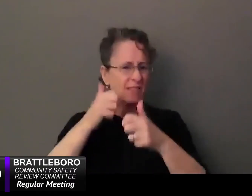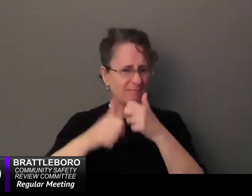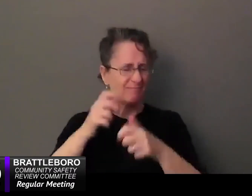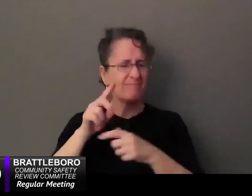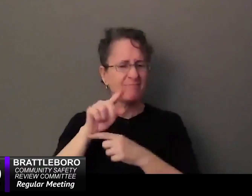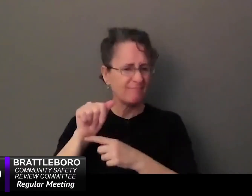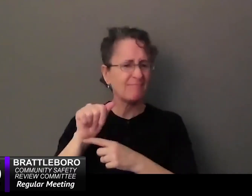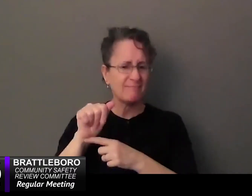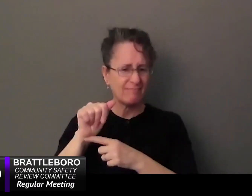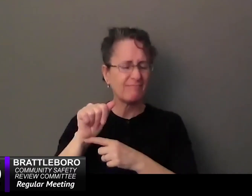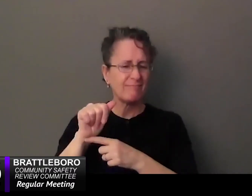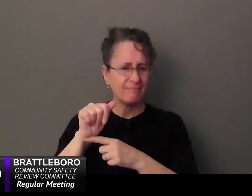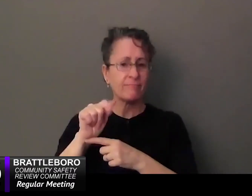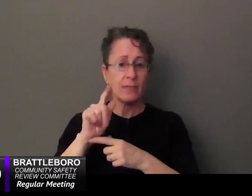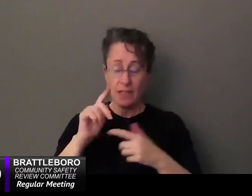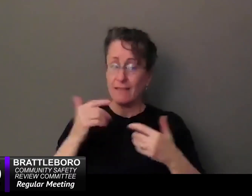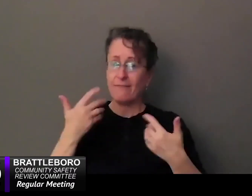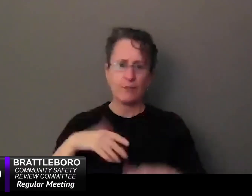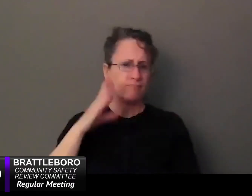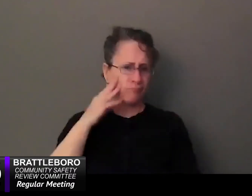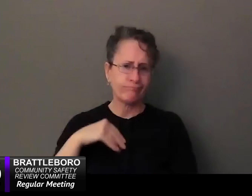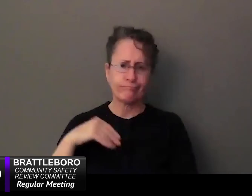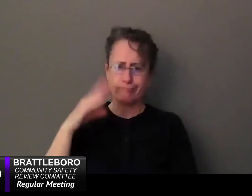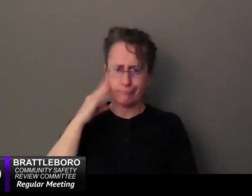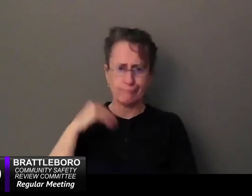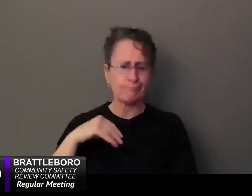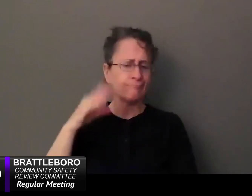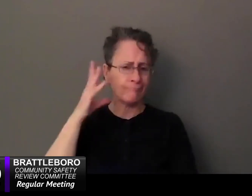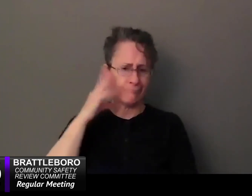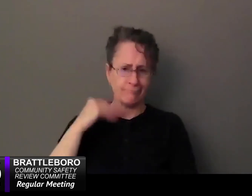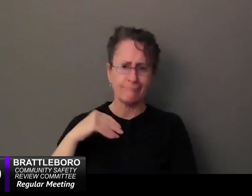with lived experience of